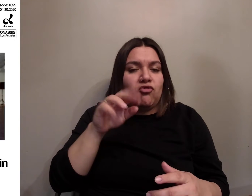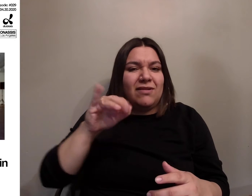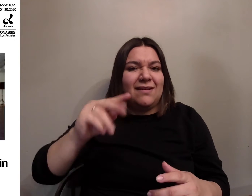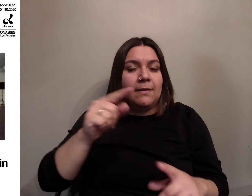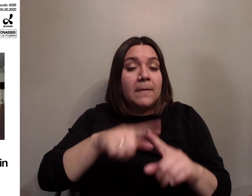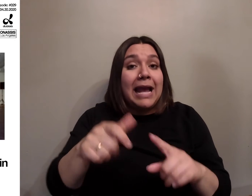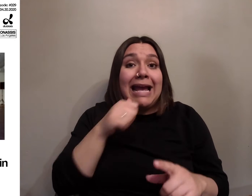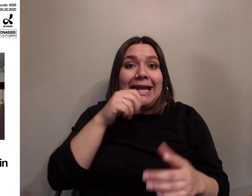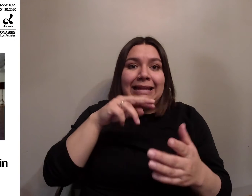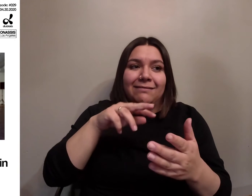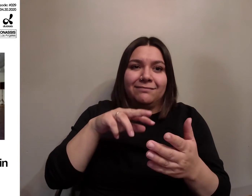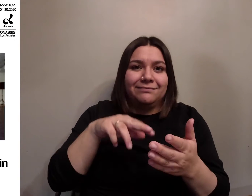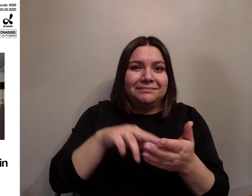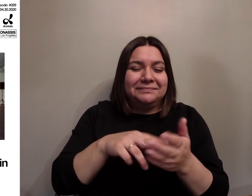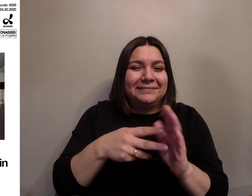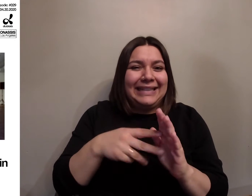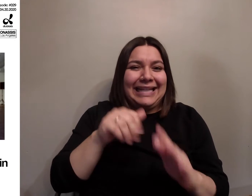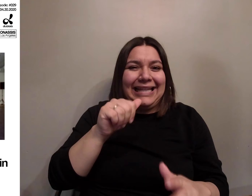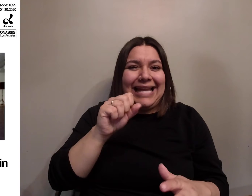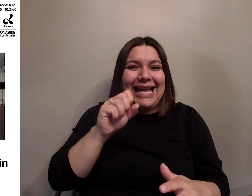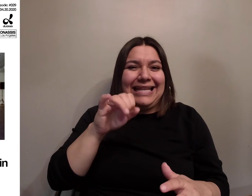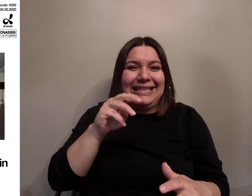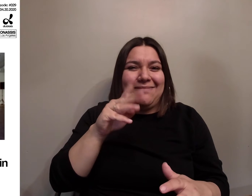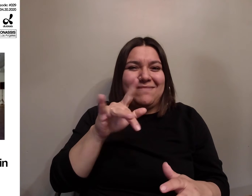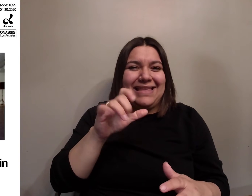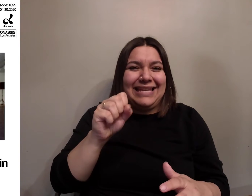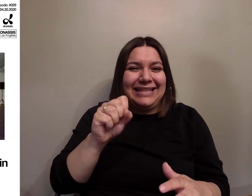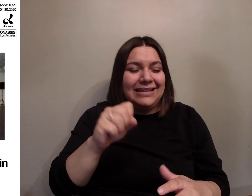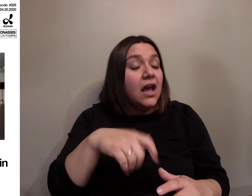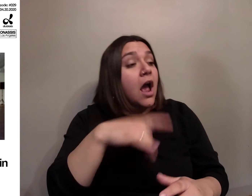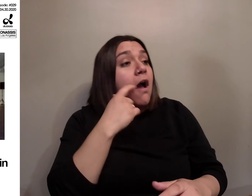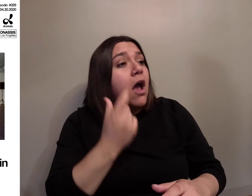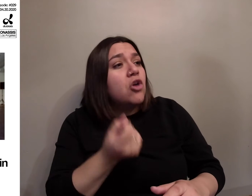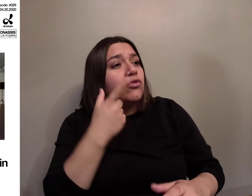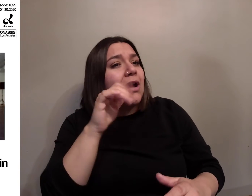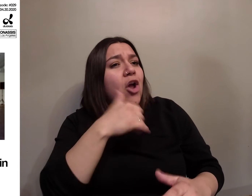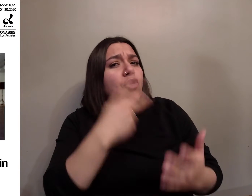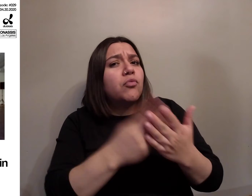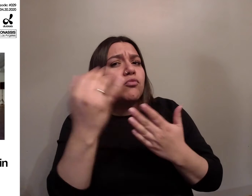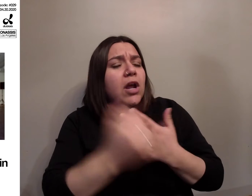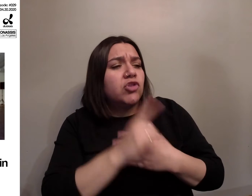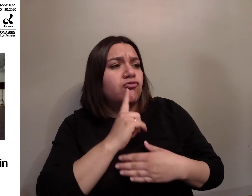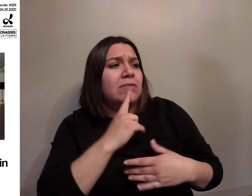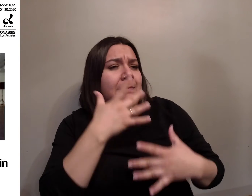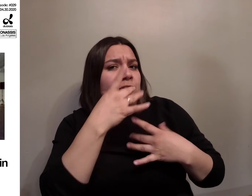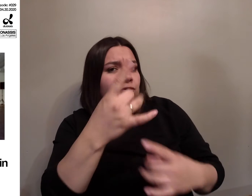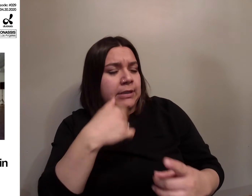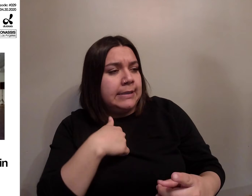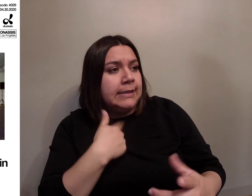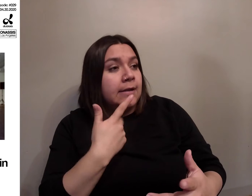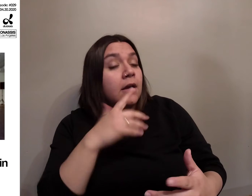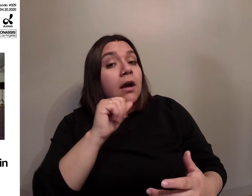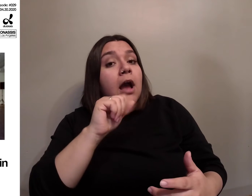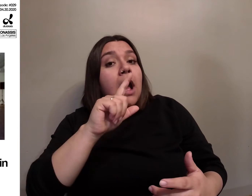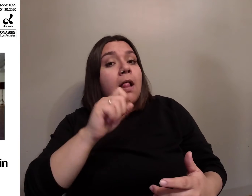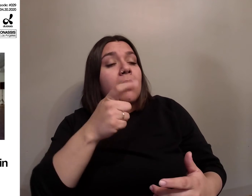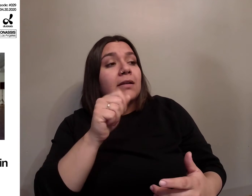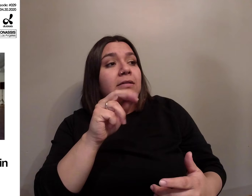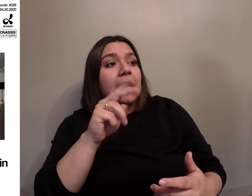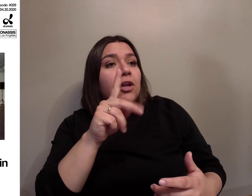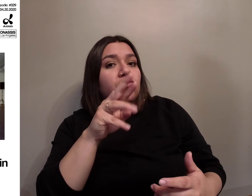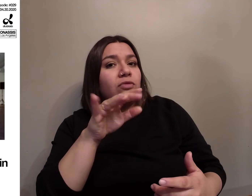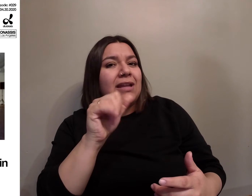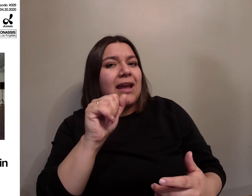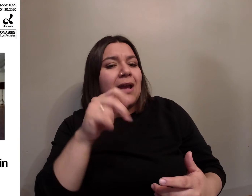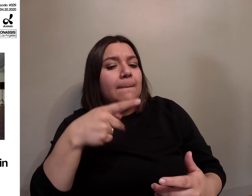a sense of, first of all, what it is? Having worked many, many years at the New York Public Library, I'm interested in what that might mean.